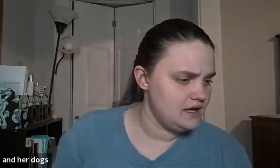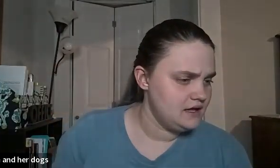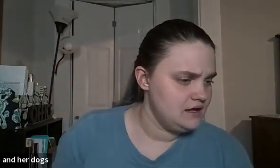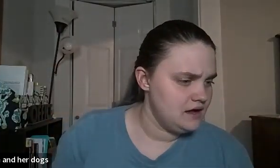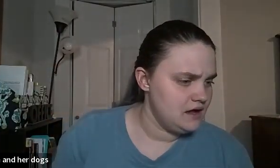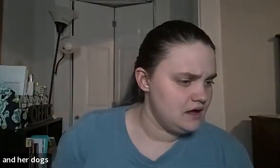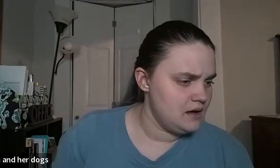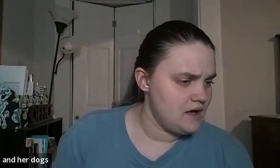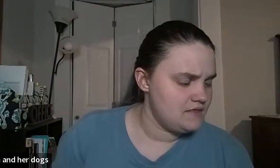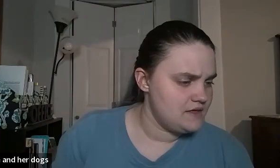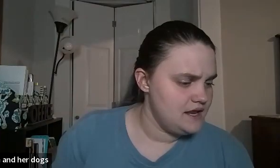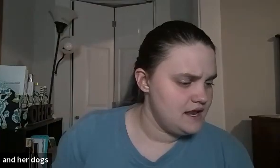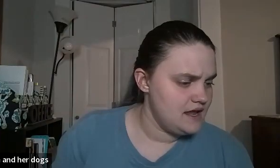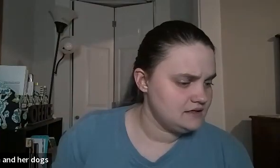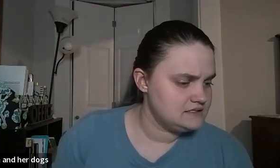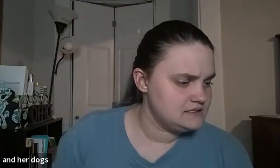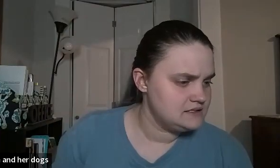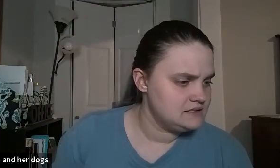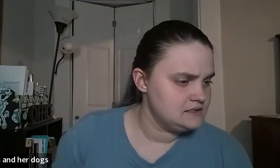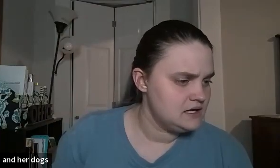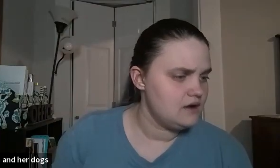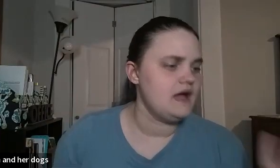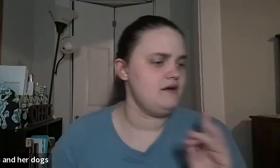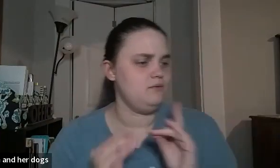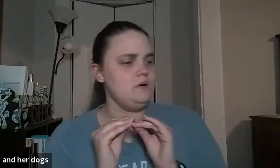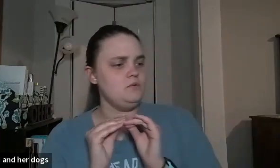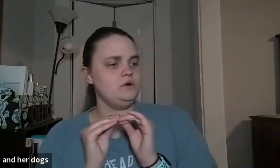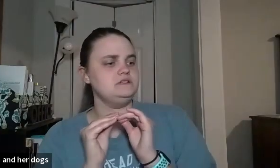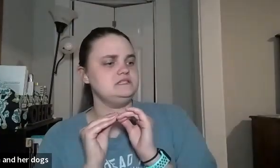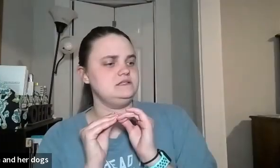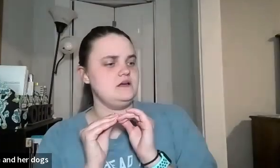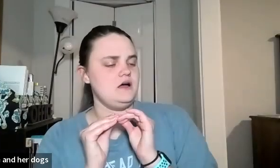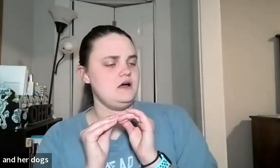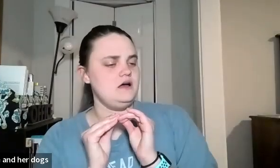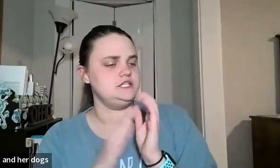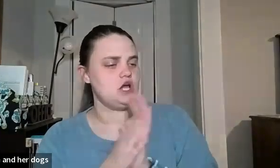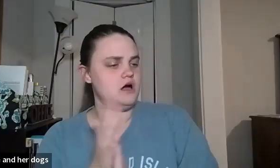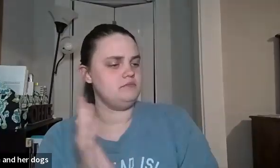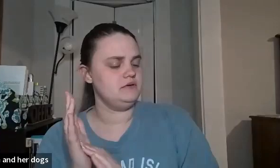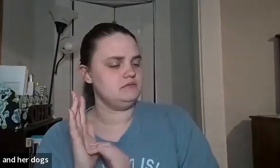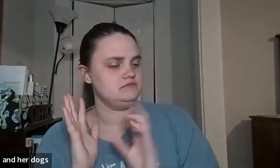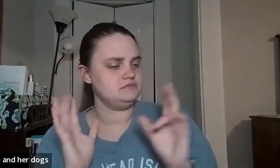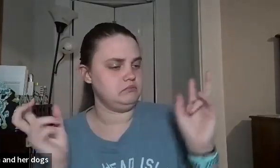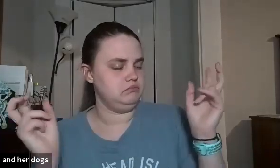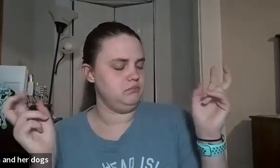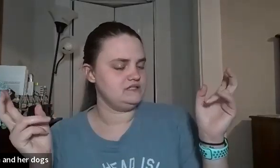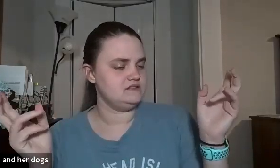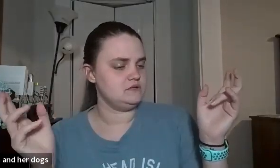Okay. The next, okay, I have one more job. What's the word?